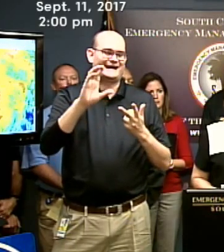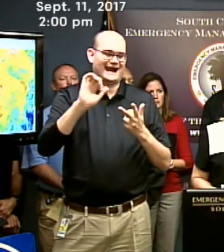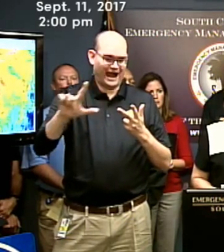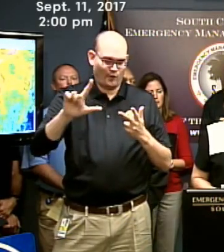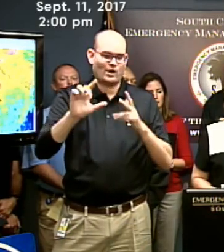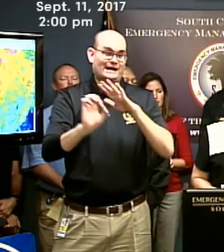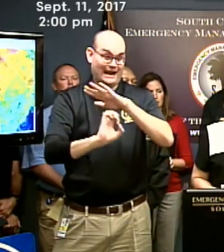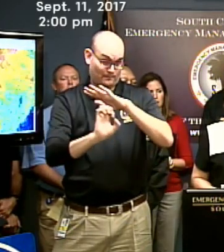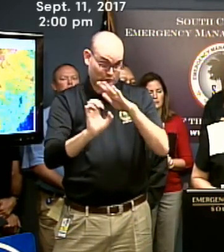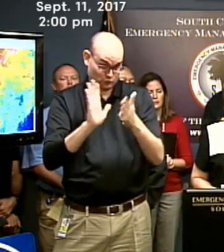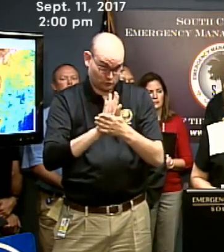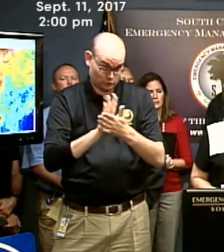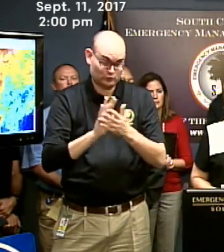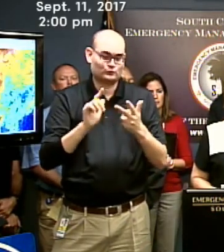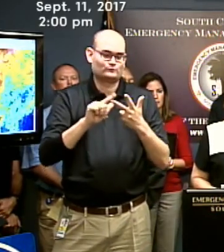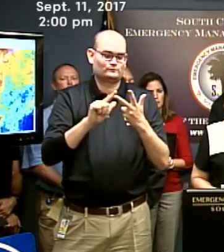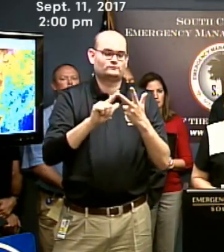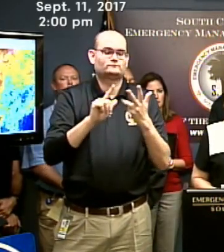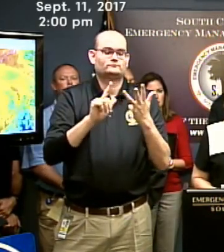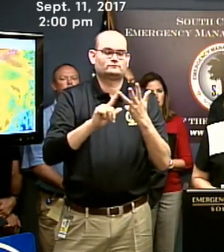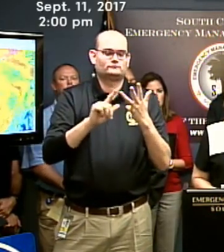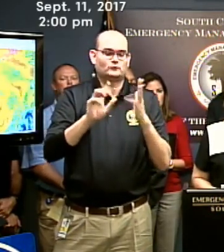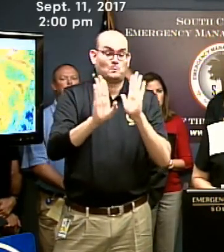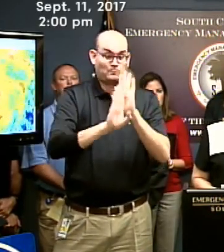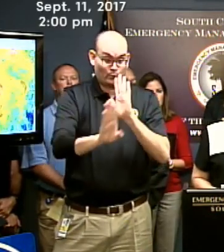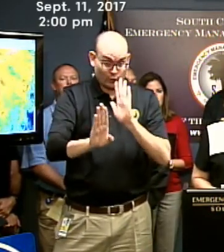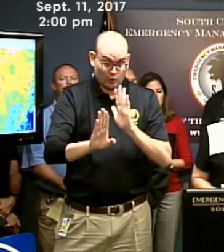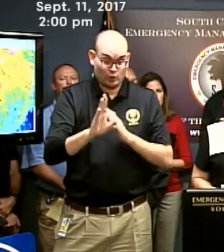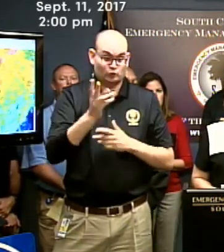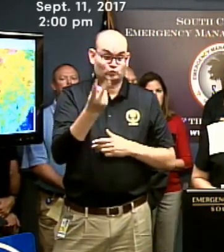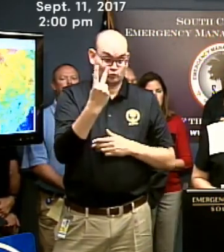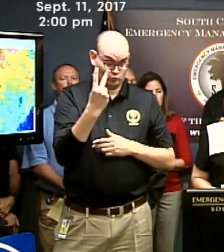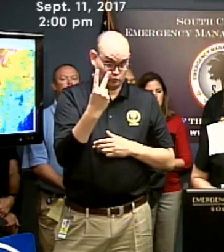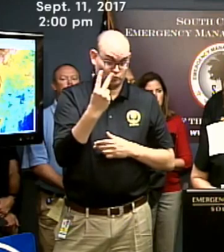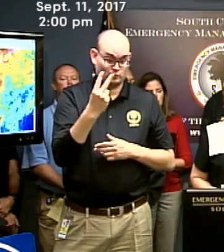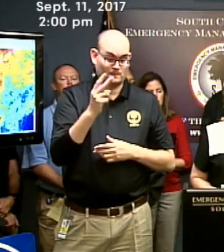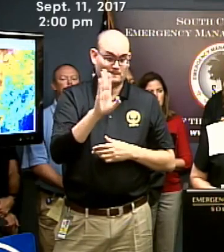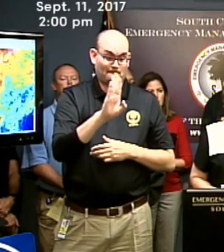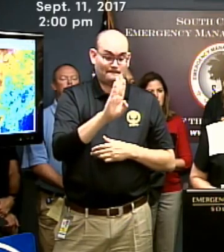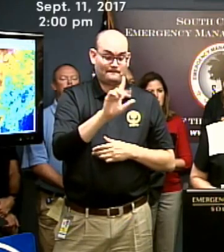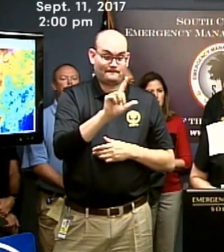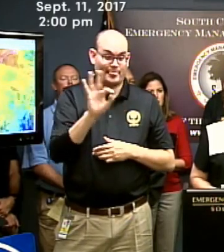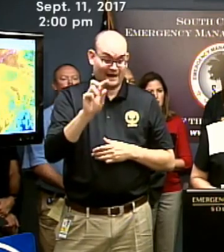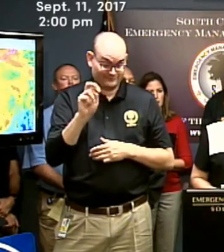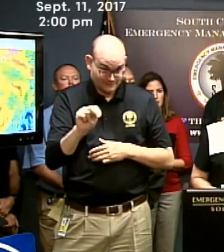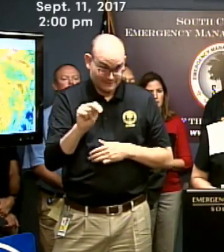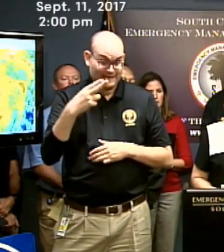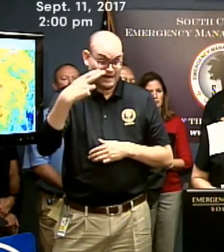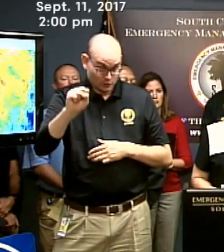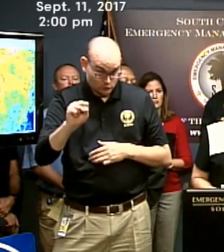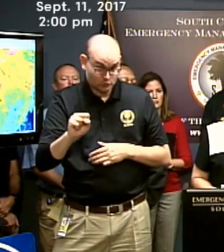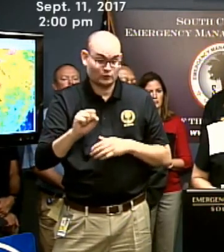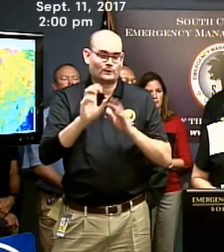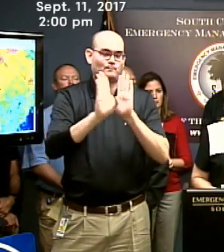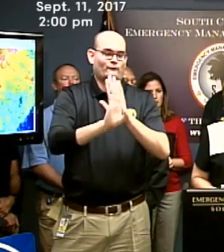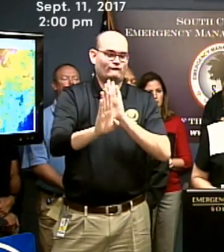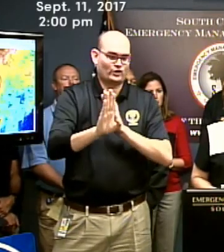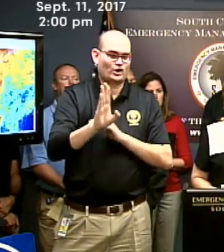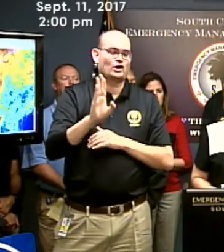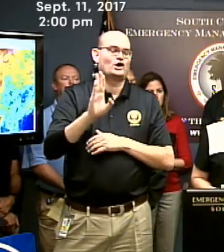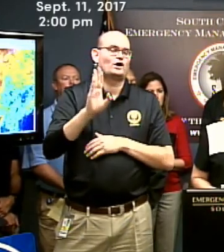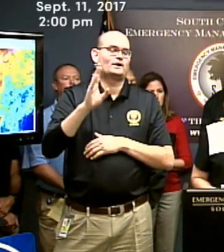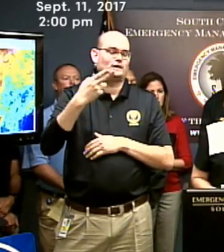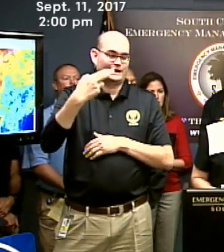Carroll Elementary School. In Beaufort County, we have two shelters, one at Bluffton High School and one at Beaufort High School. In